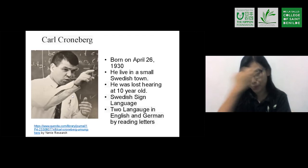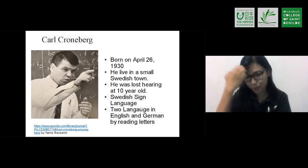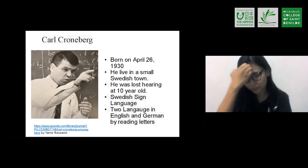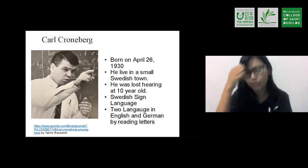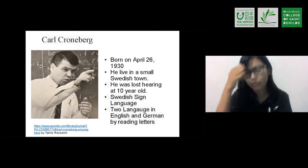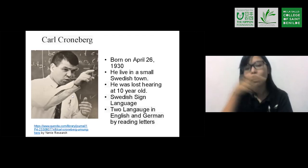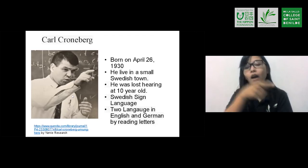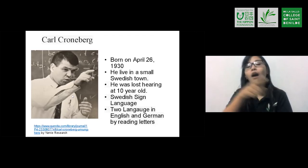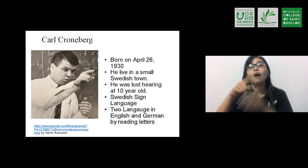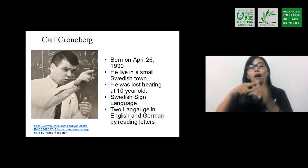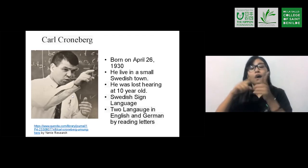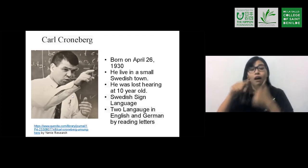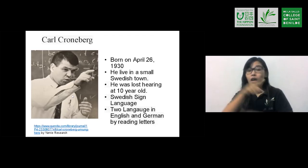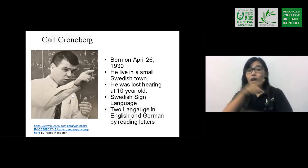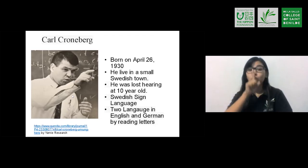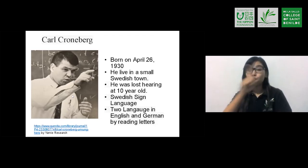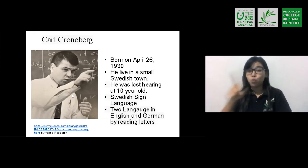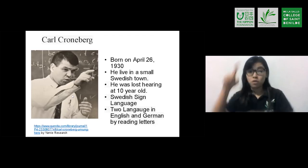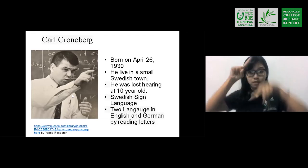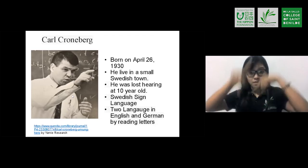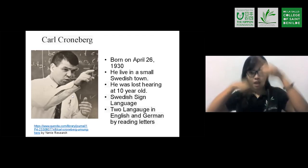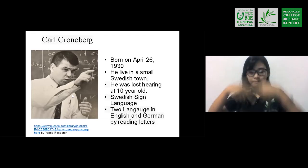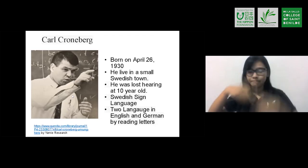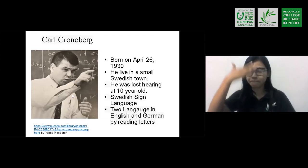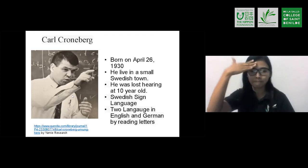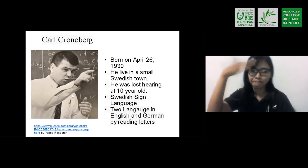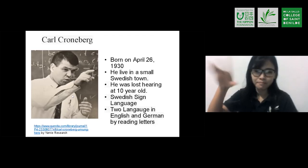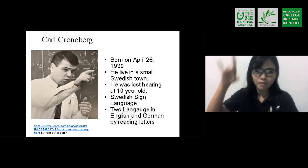I believe somewhere in Europe,